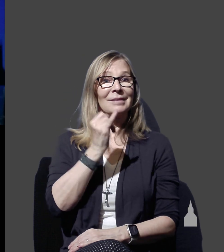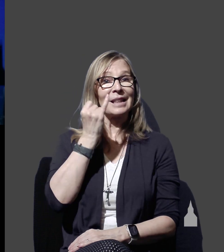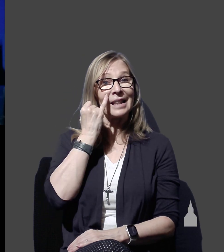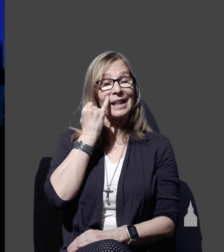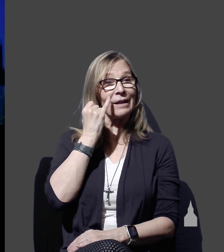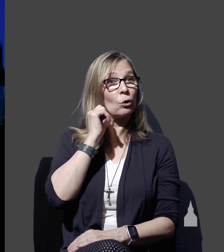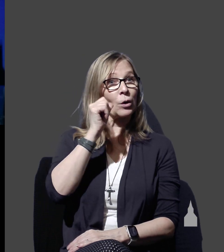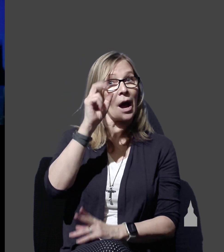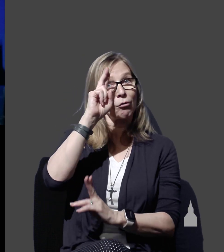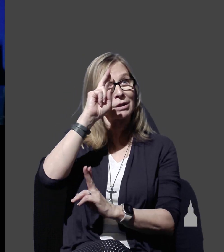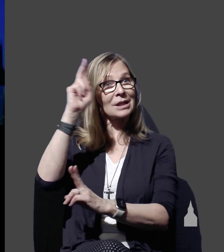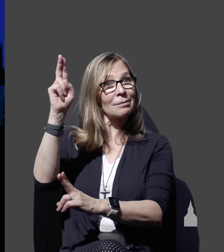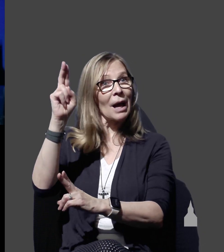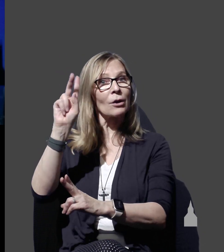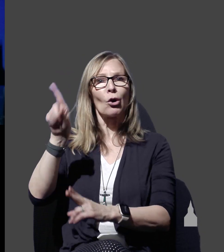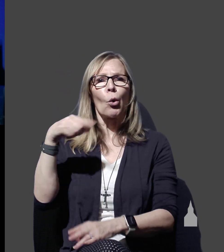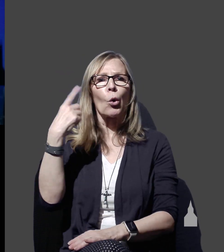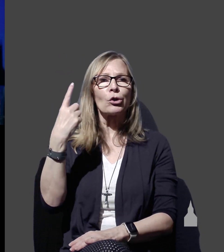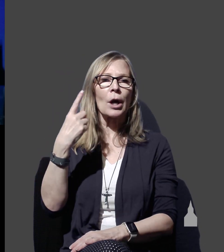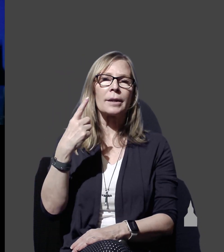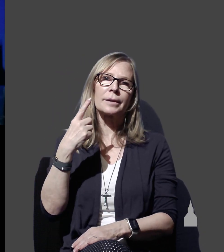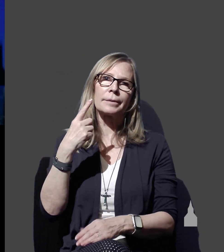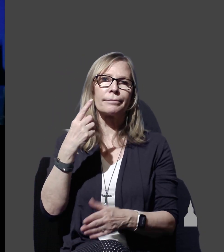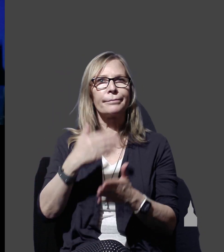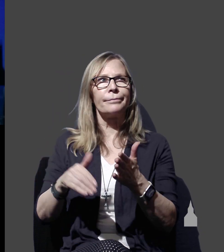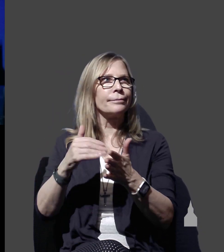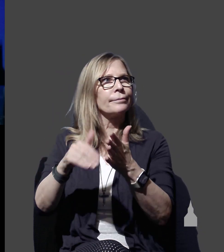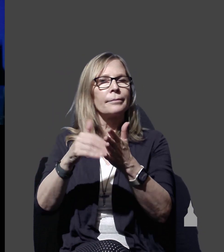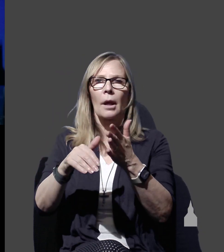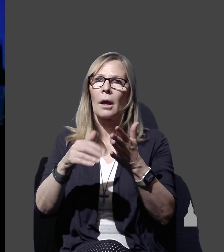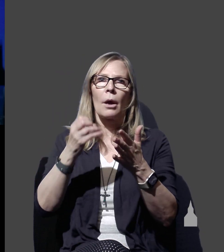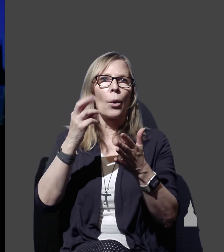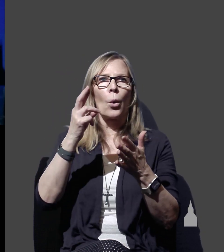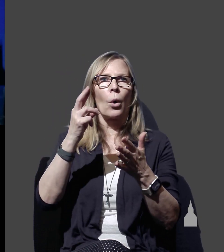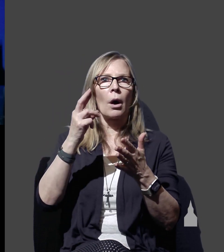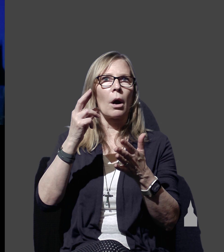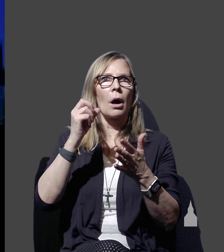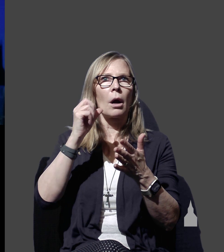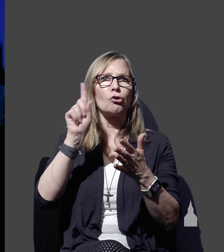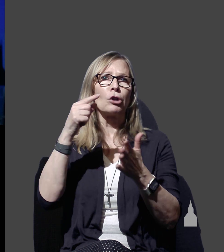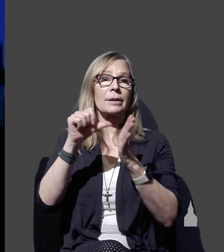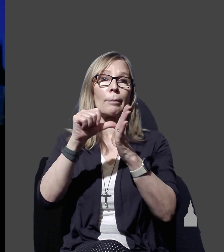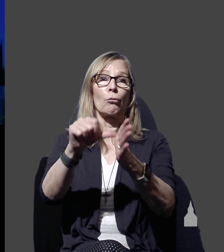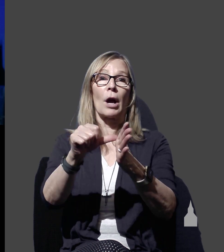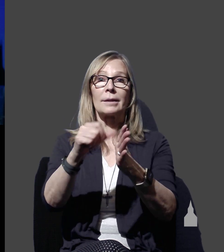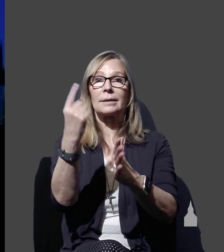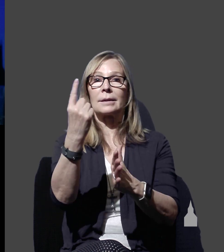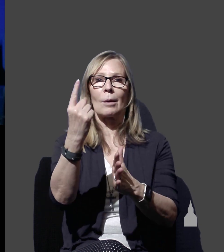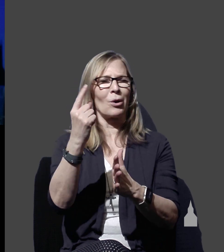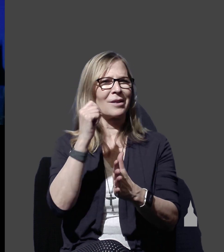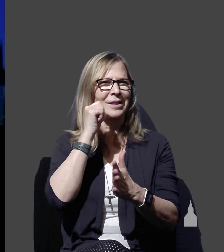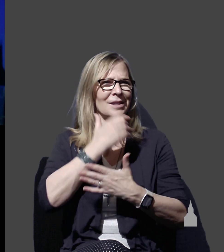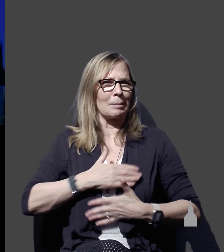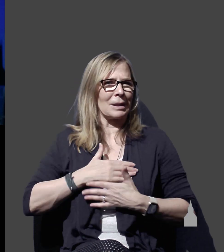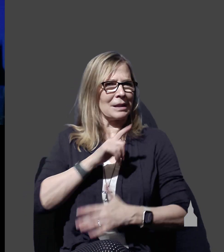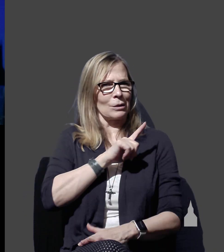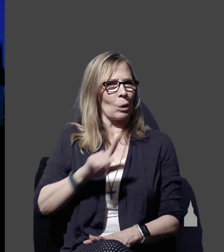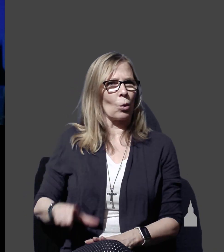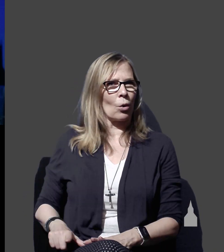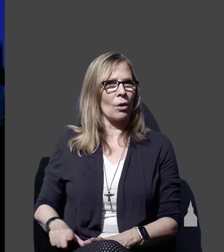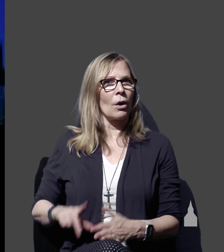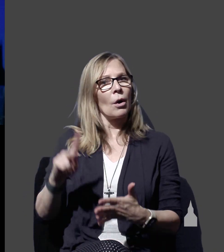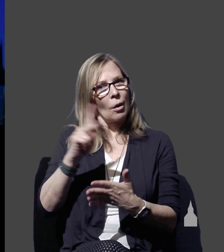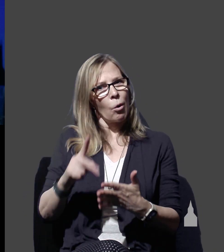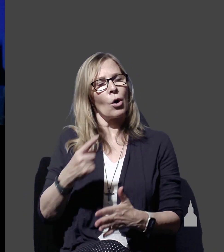Disrespectful work that's just going through the motions, that's just trying to impress someone, doesn't impress the Lord. Paul says we're supposed to work,